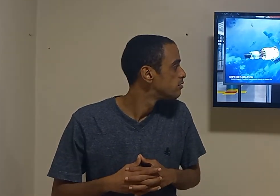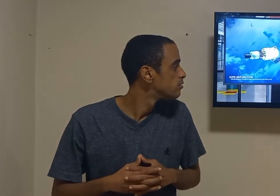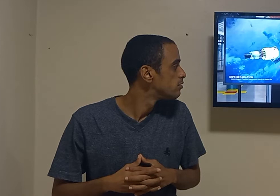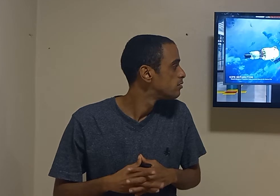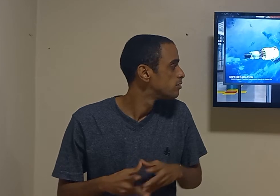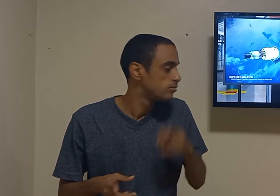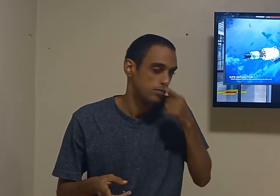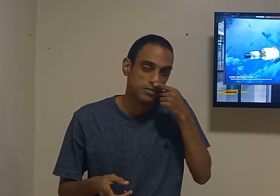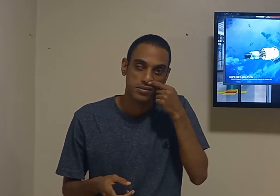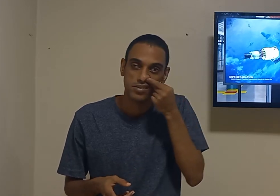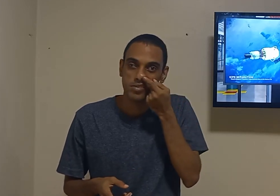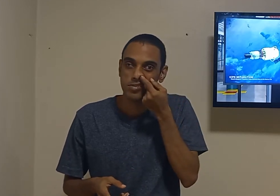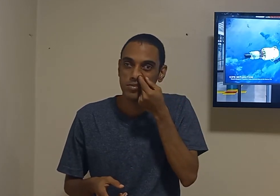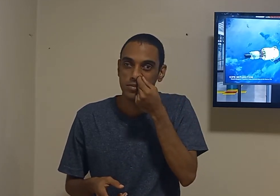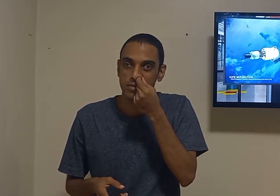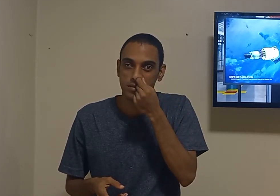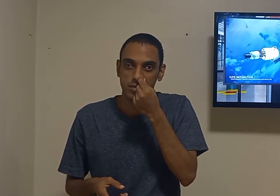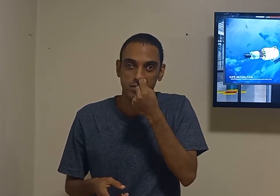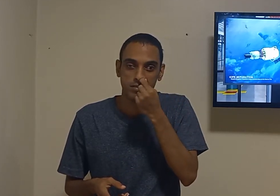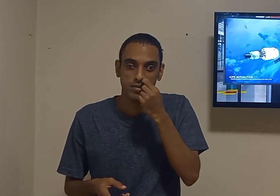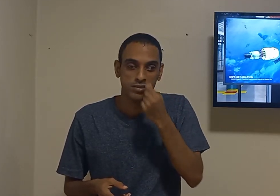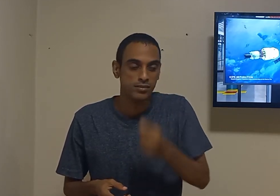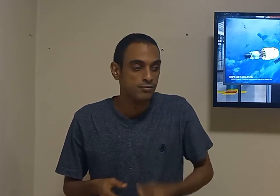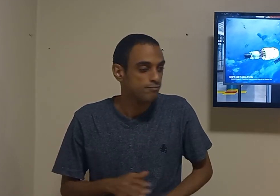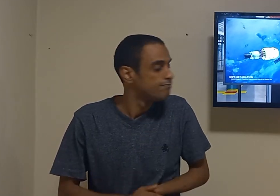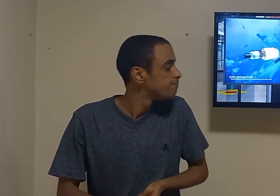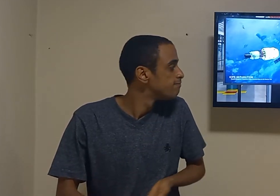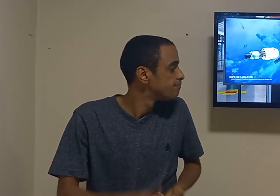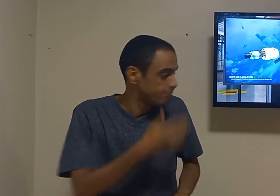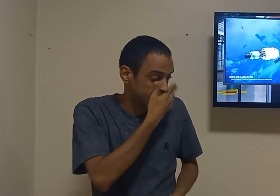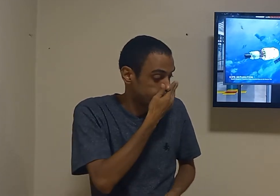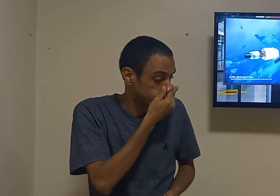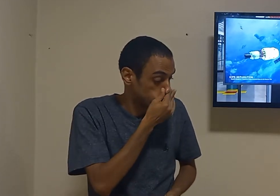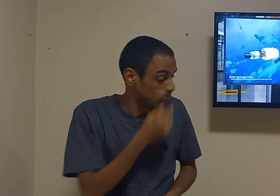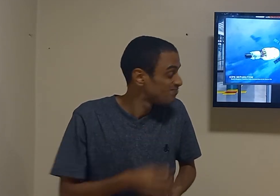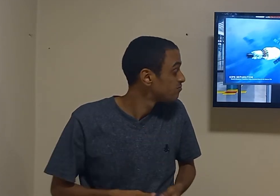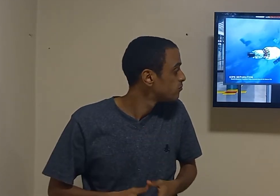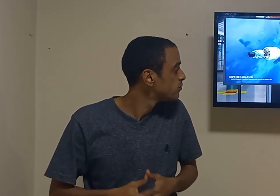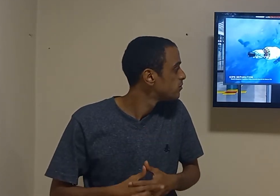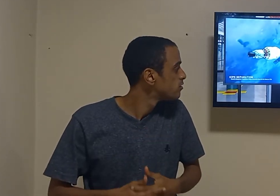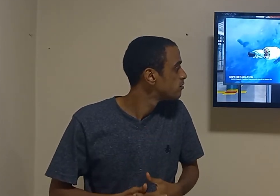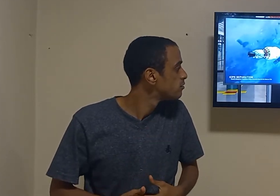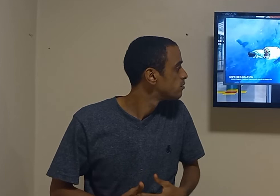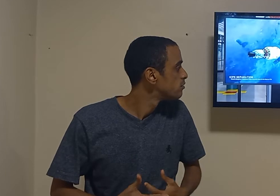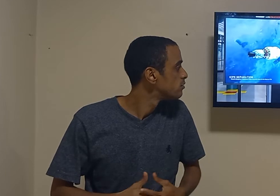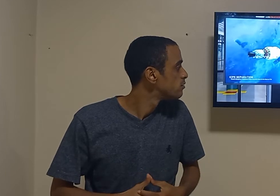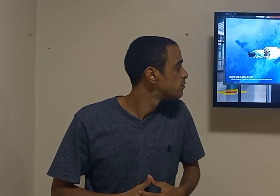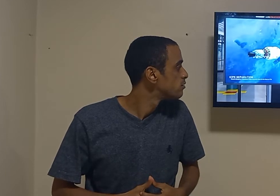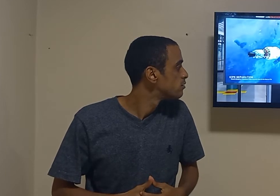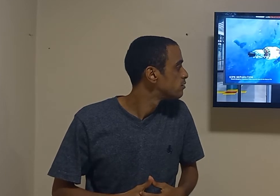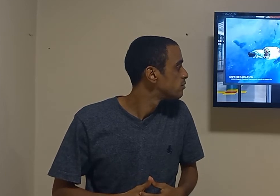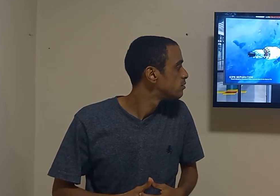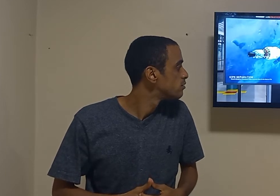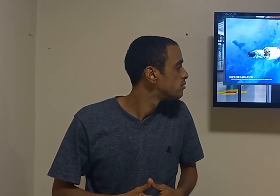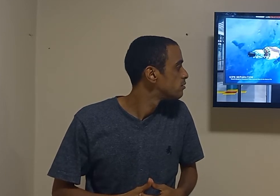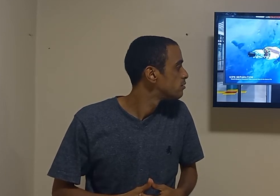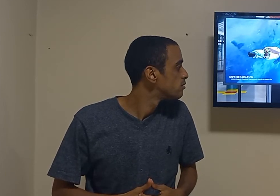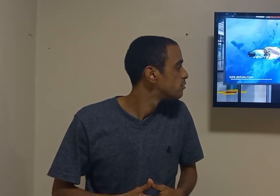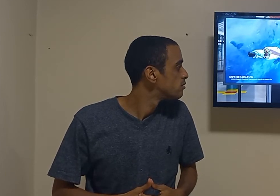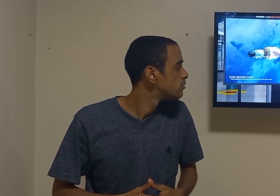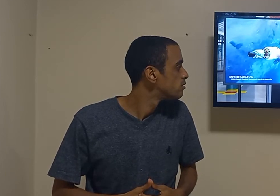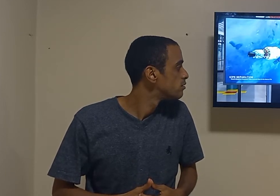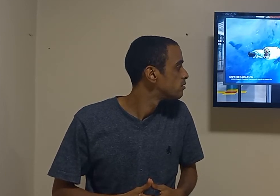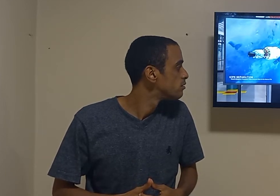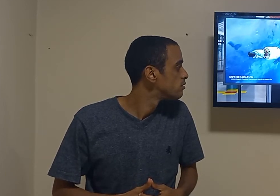here, some CubeSats that it'll deploy, ultimately sending itself on a path around the moon before it escapes and goes into